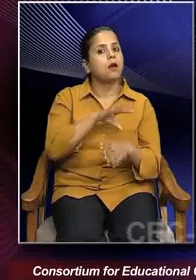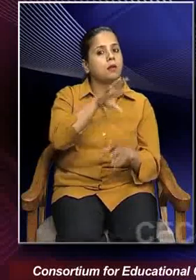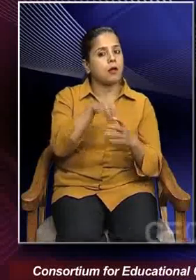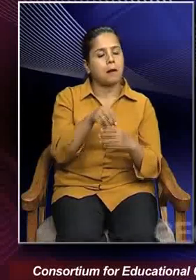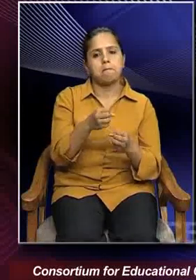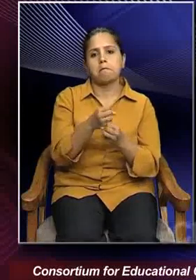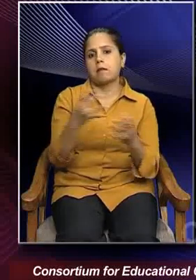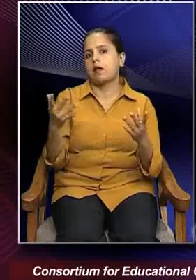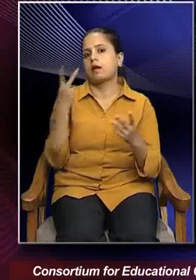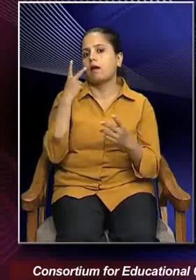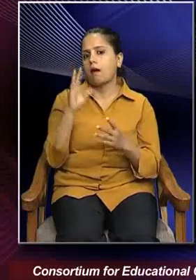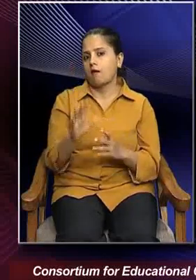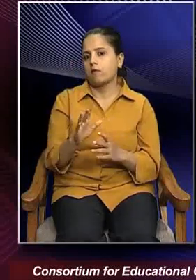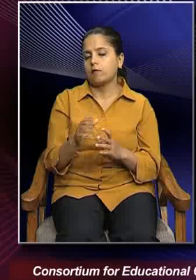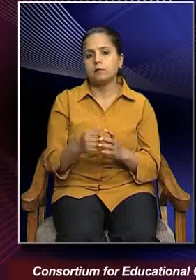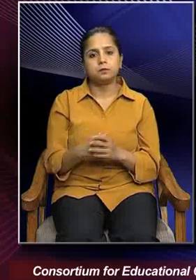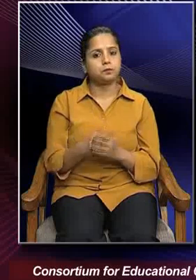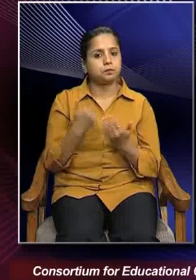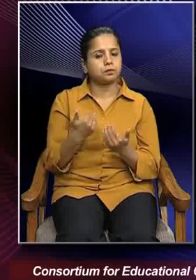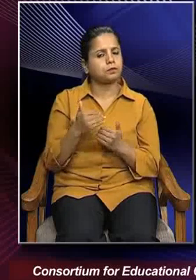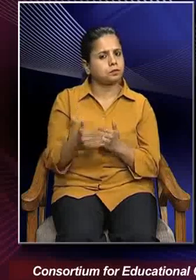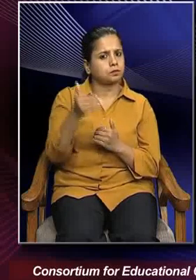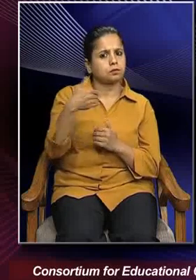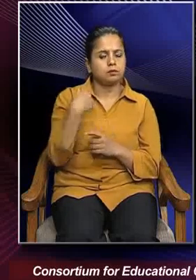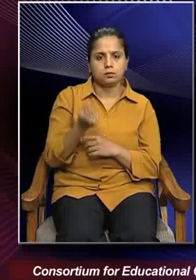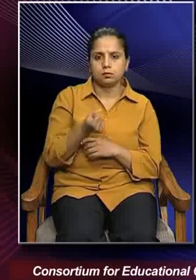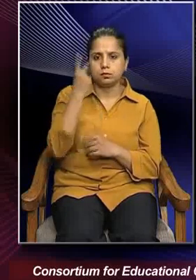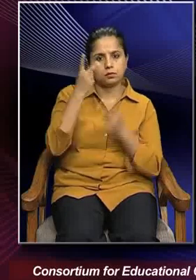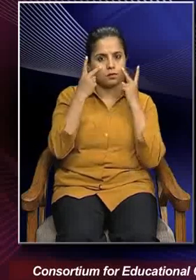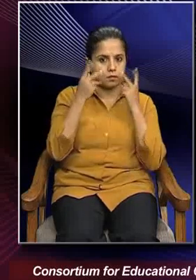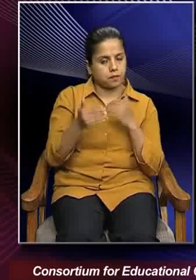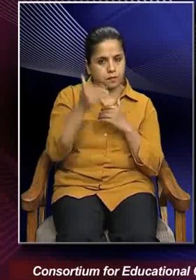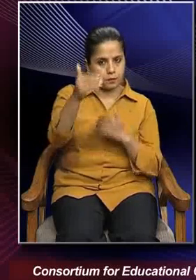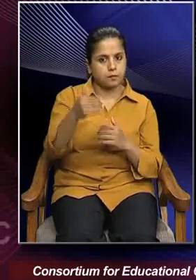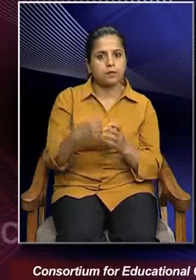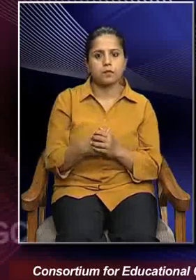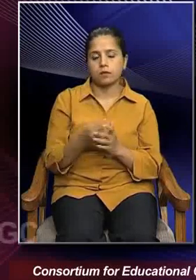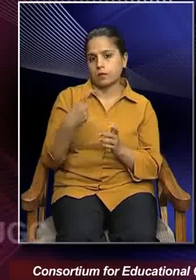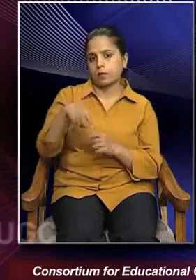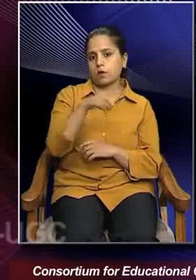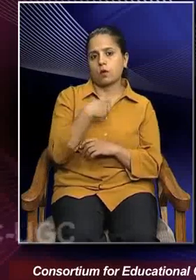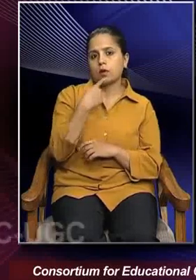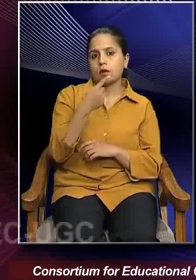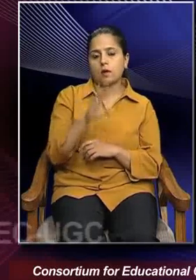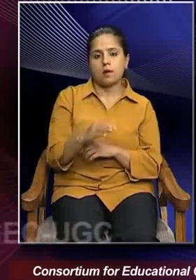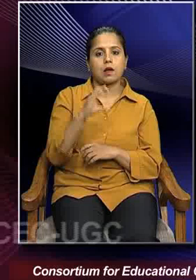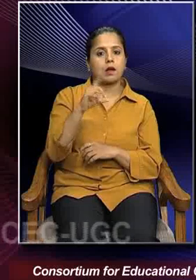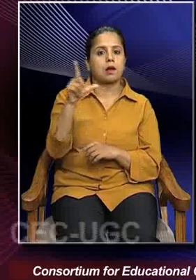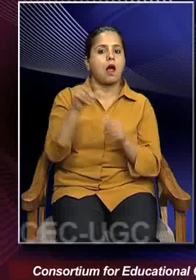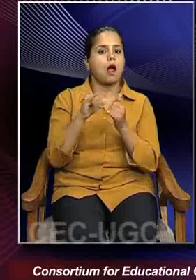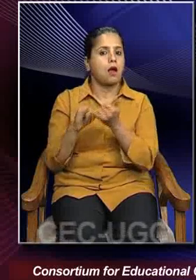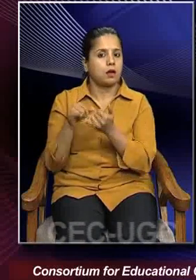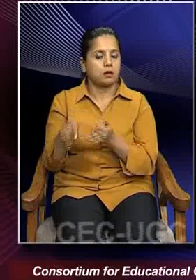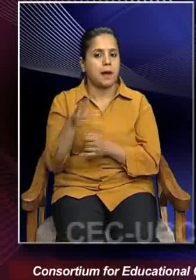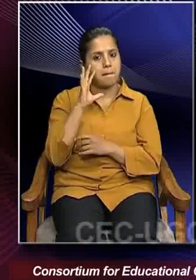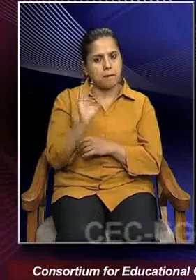many. Let us further understand it. When we say that it is a class essence,